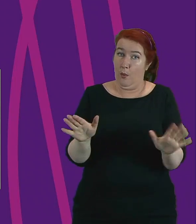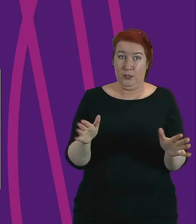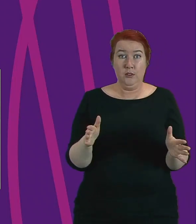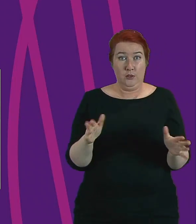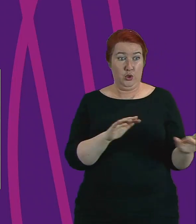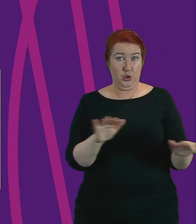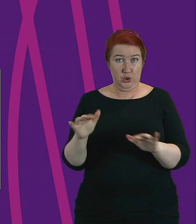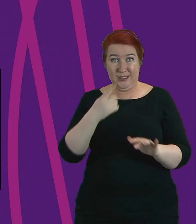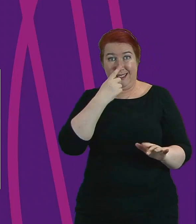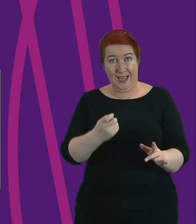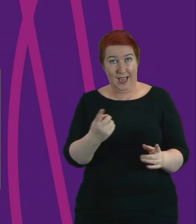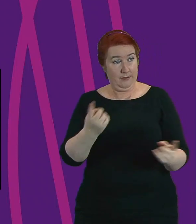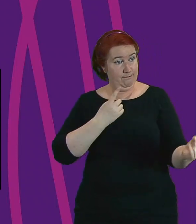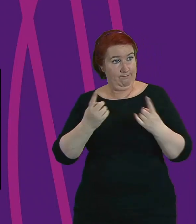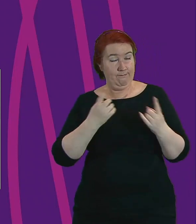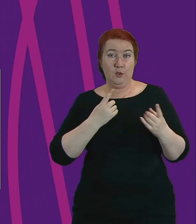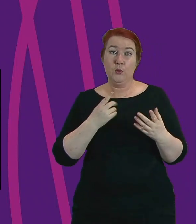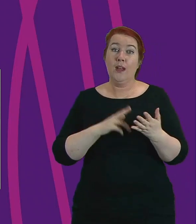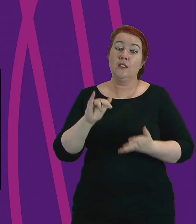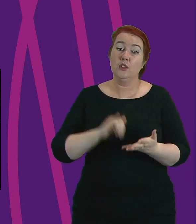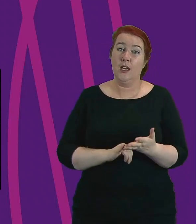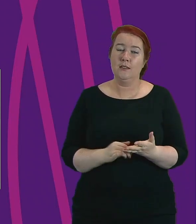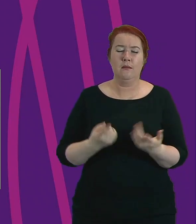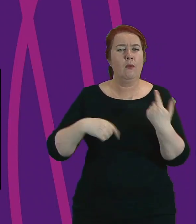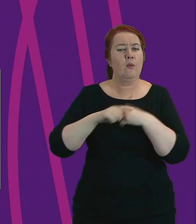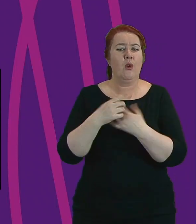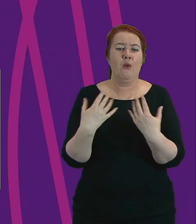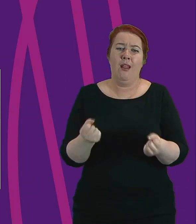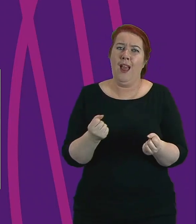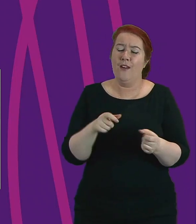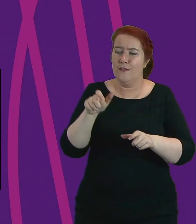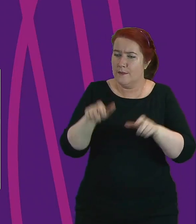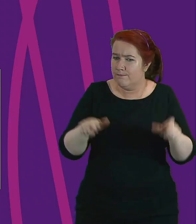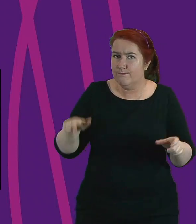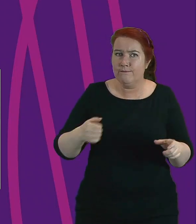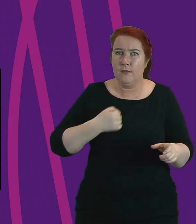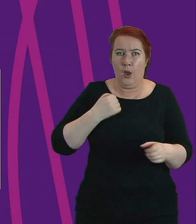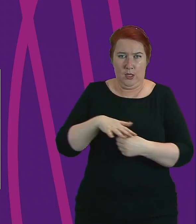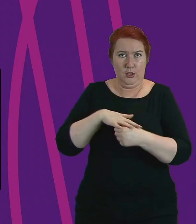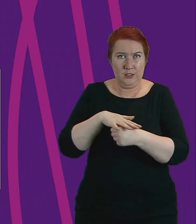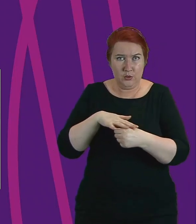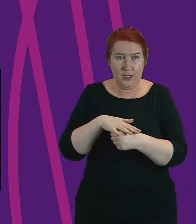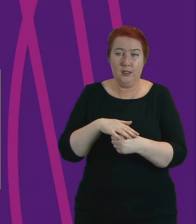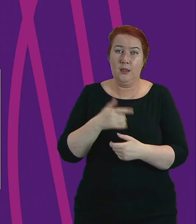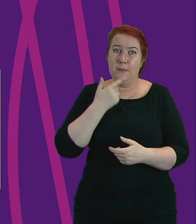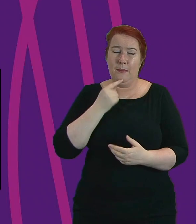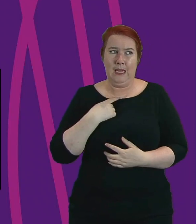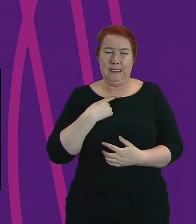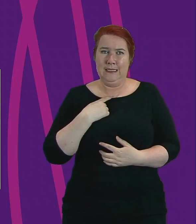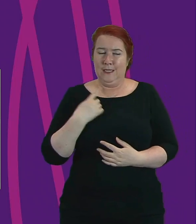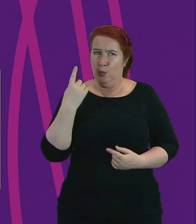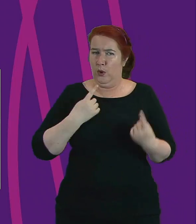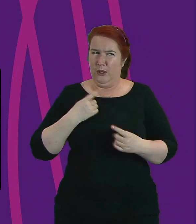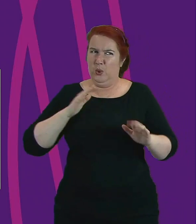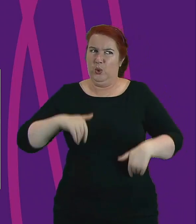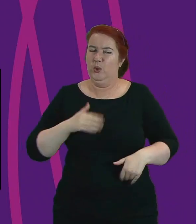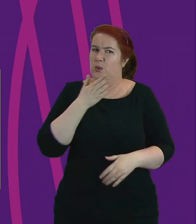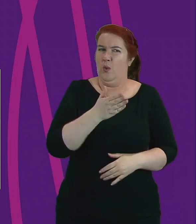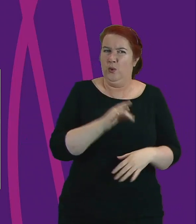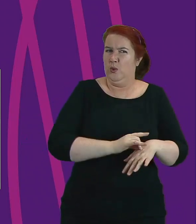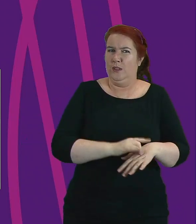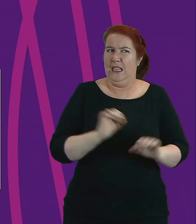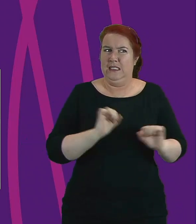we all know constituents and people who have been worried to see their doctor about changes in their health,